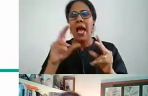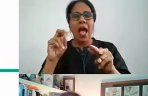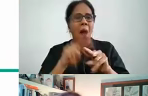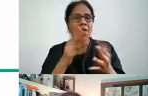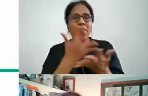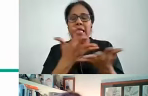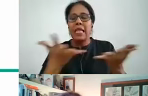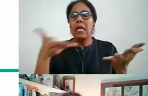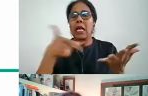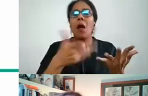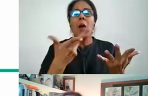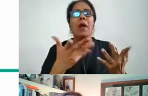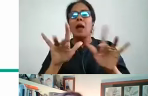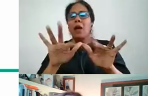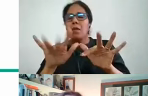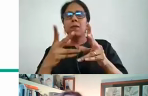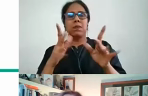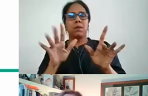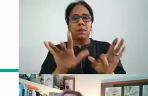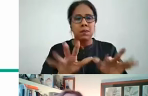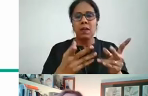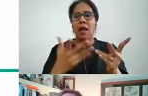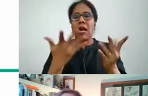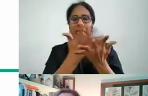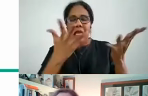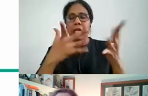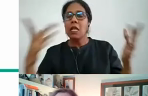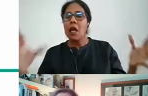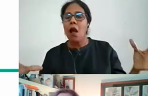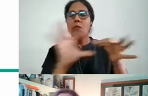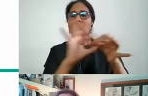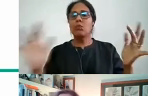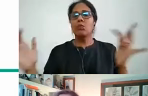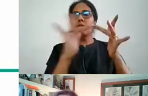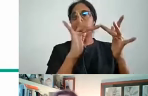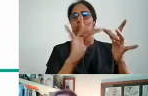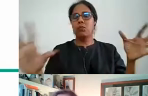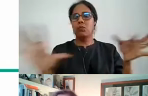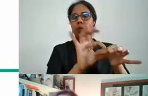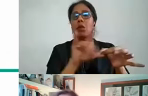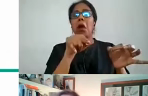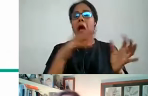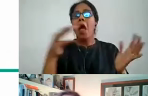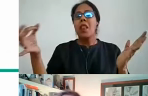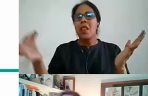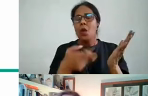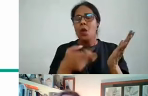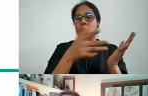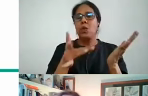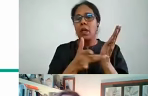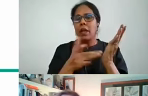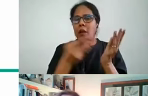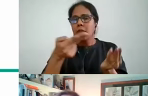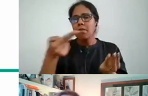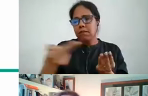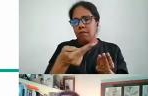very low cost operation, this technology, again, it's new. There are new chipset vendors coming into the market.